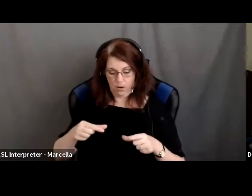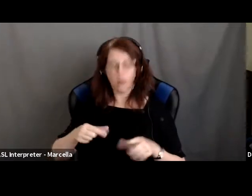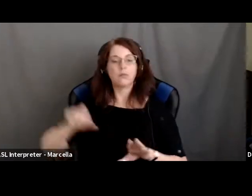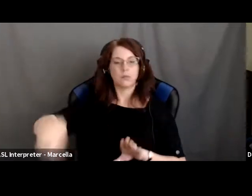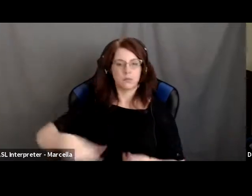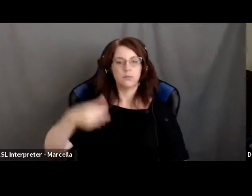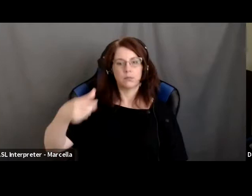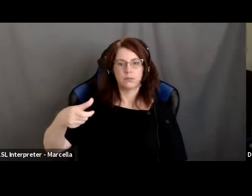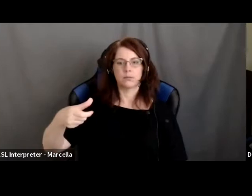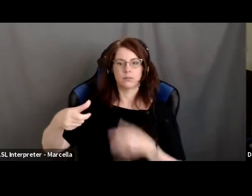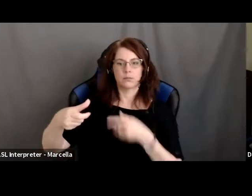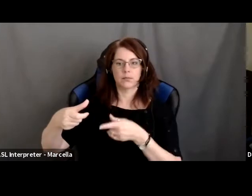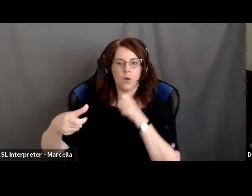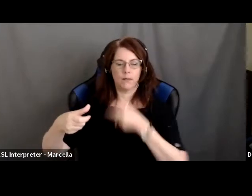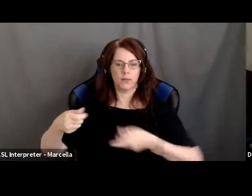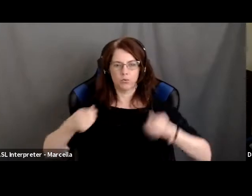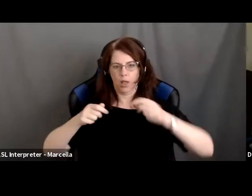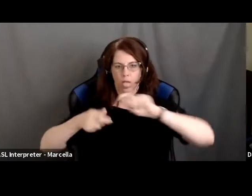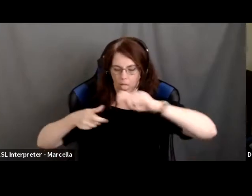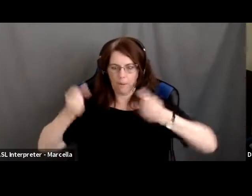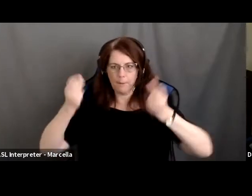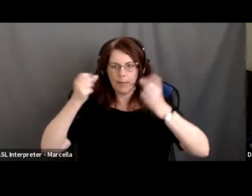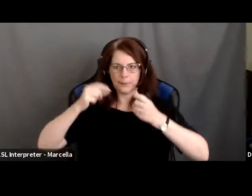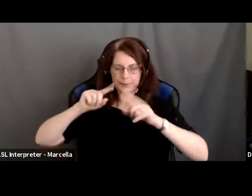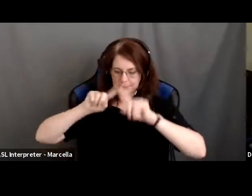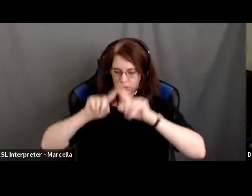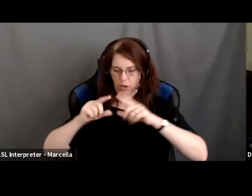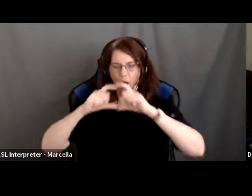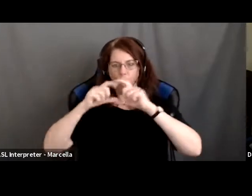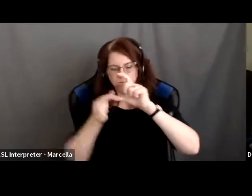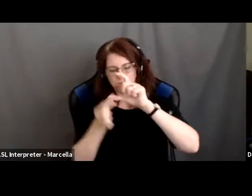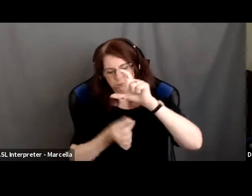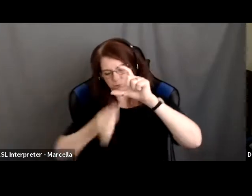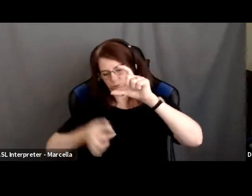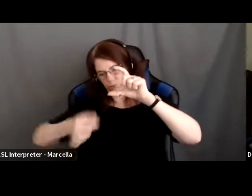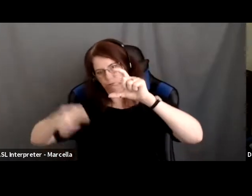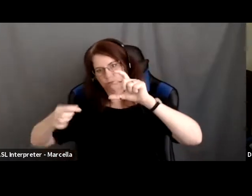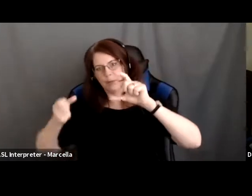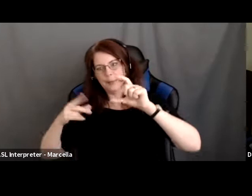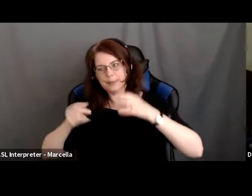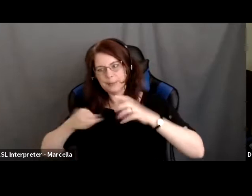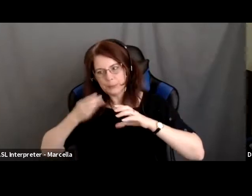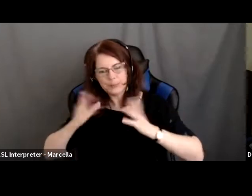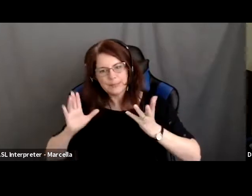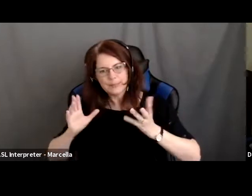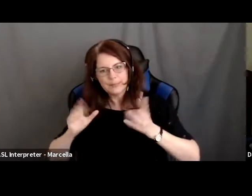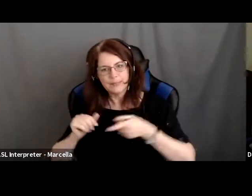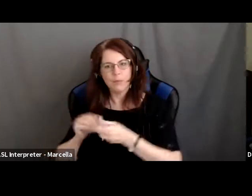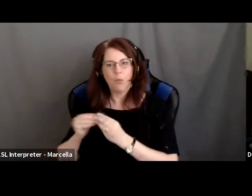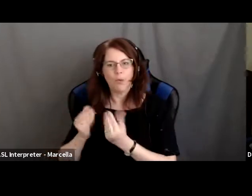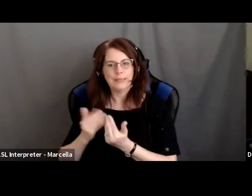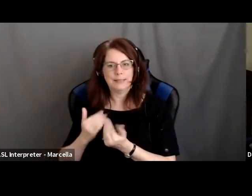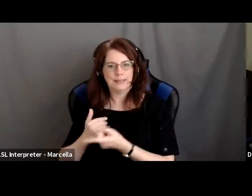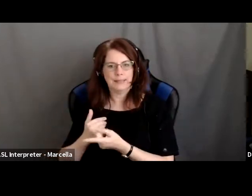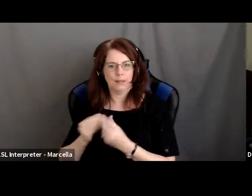to fumble with multiple measuring spoons. So it makes things a little easier and a